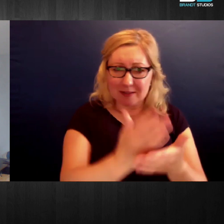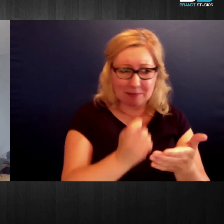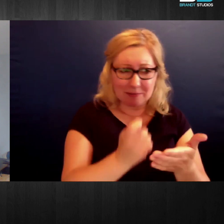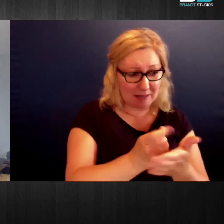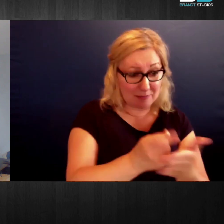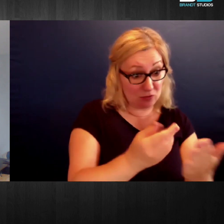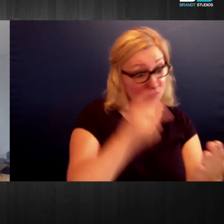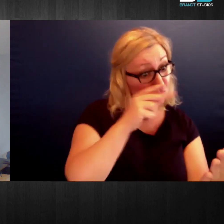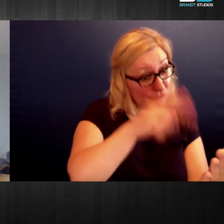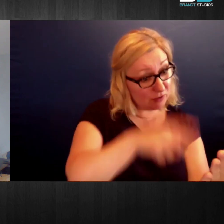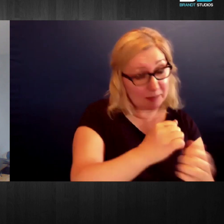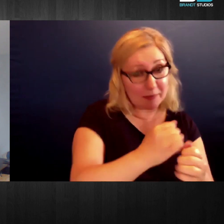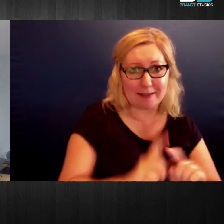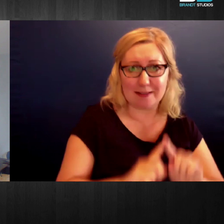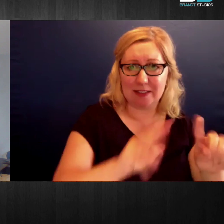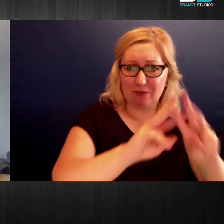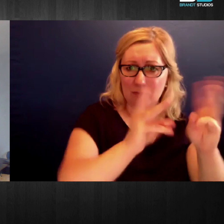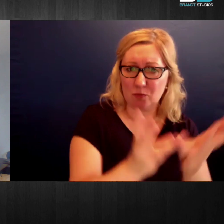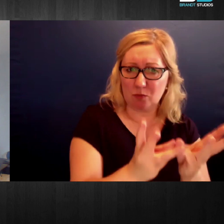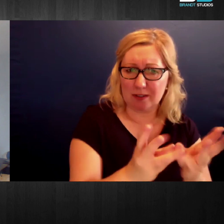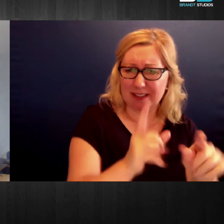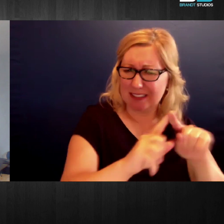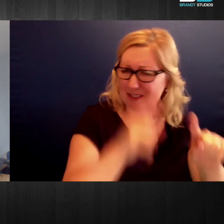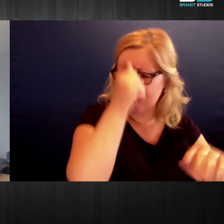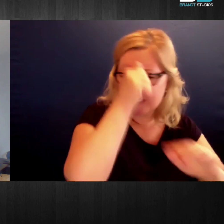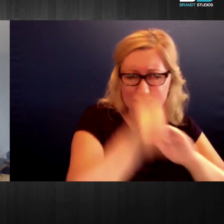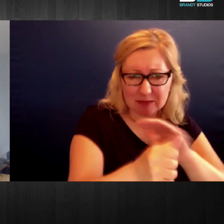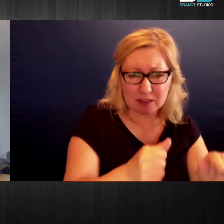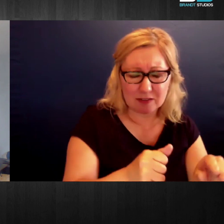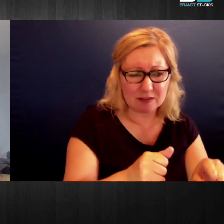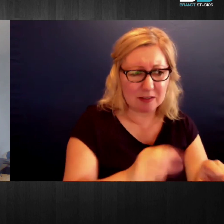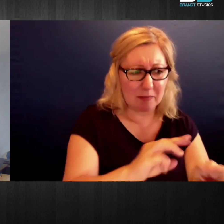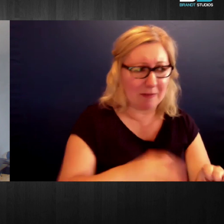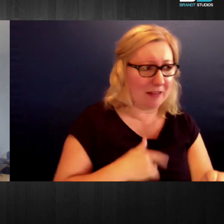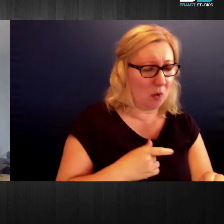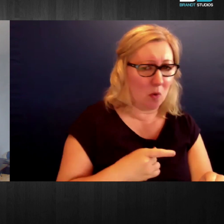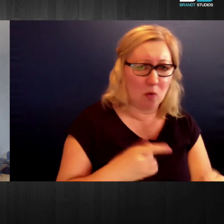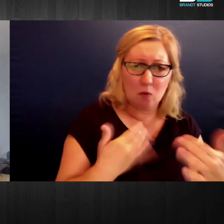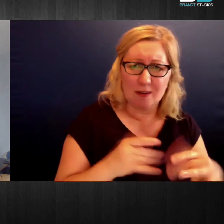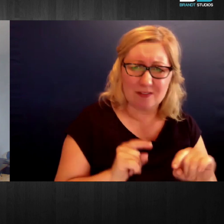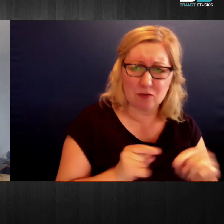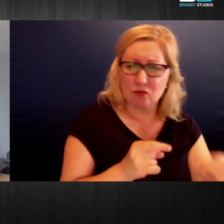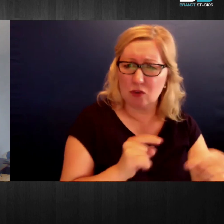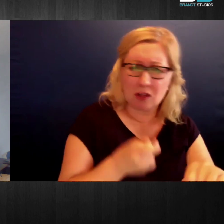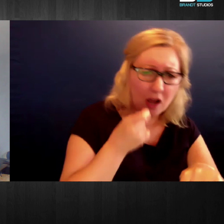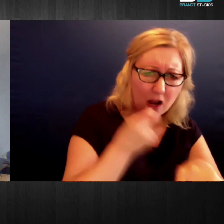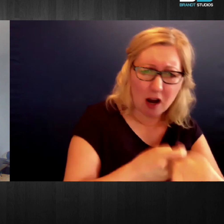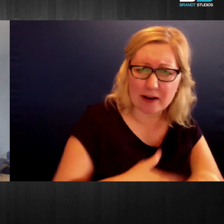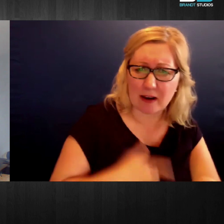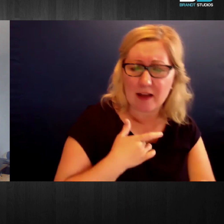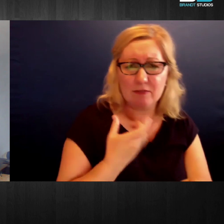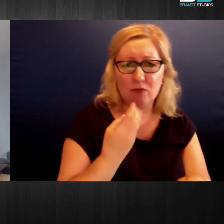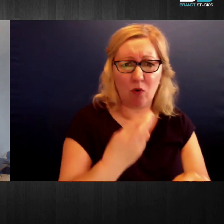perspectives, economic hardship, and structures of inequality that could be entirely different from what we understand, all making